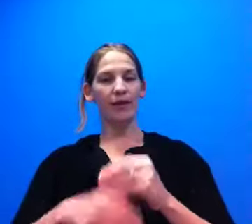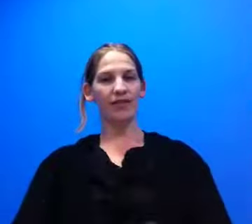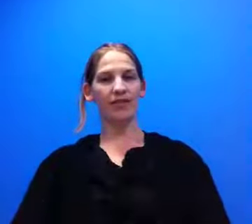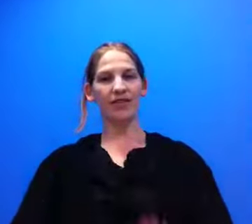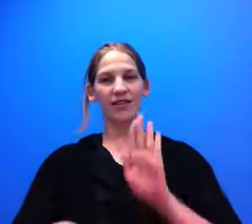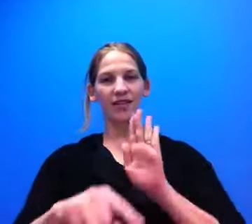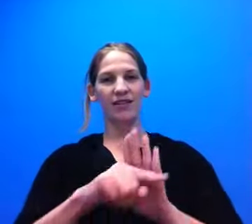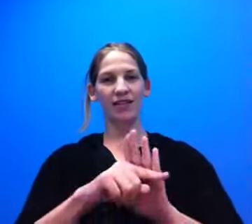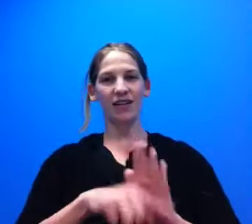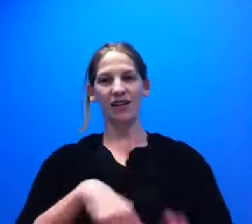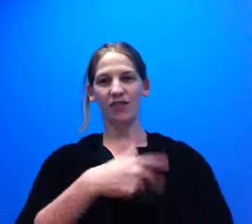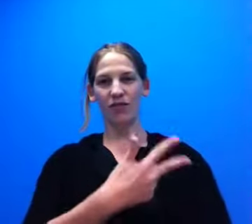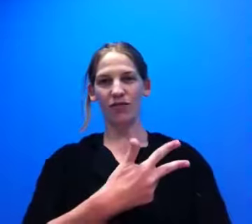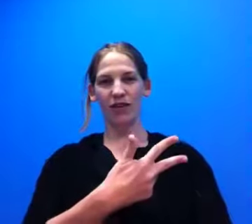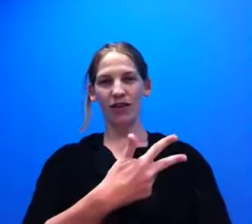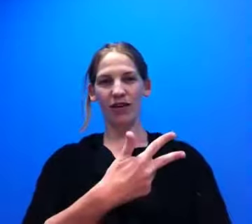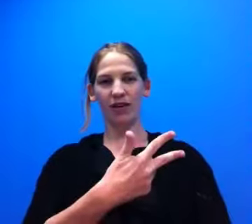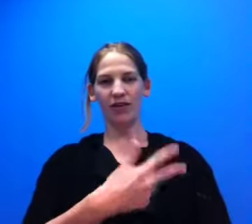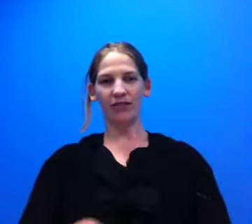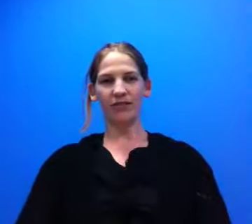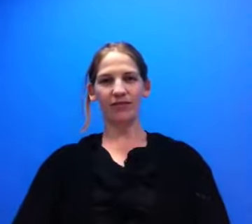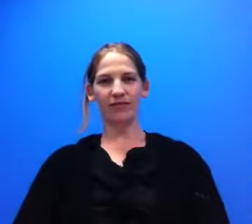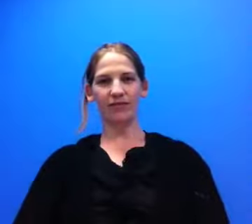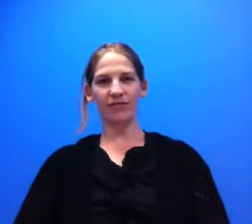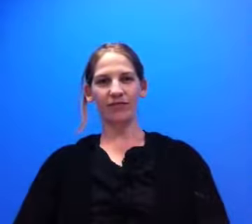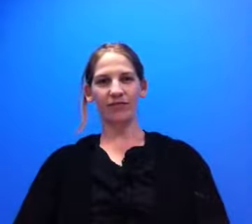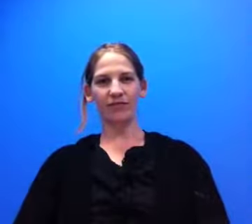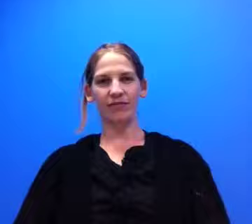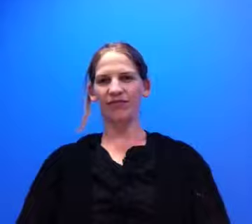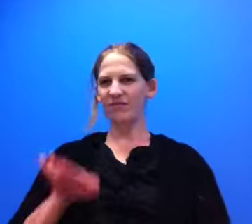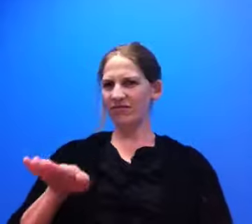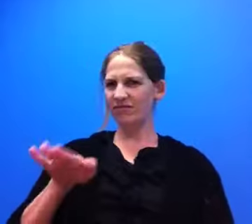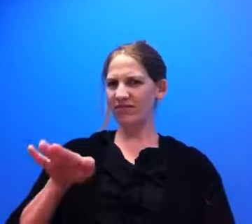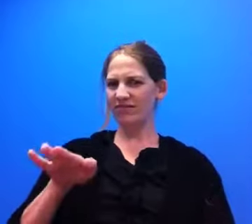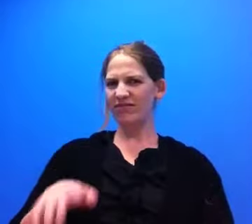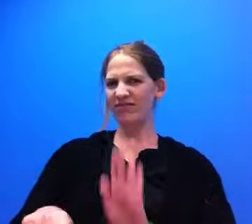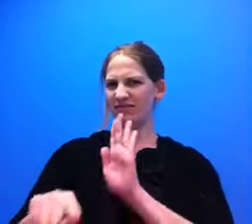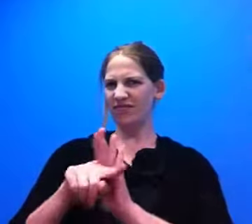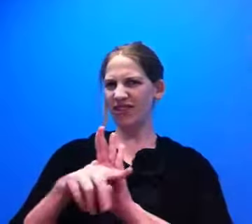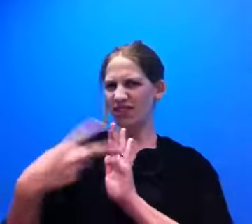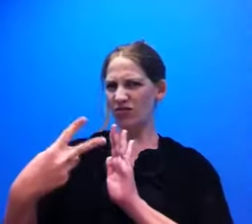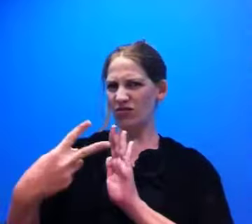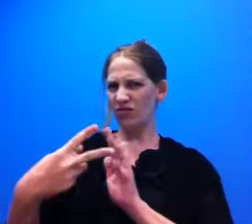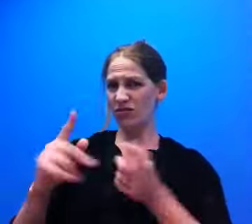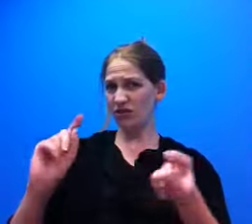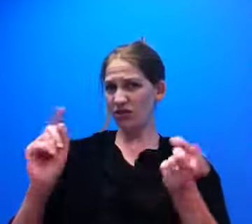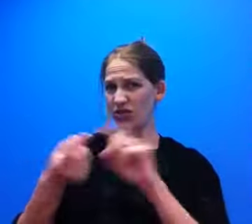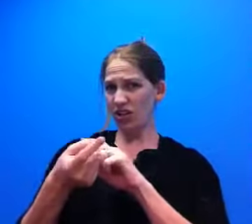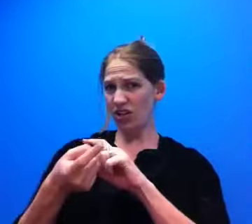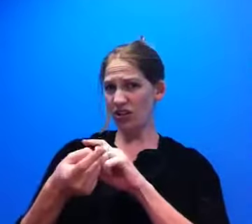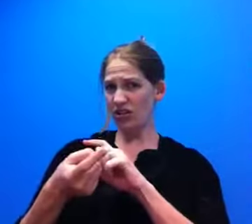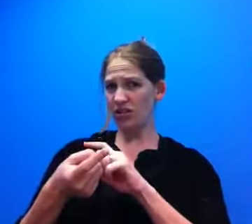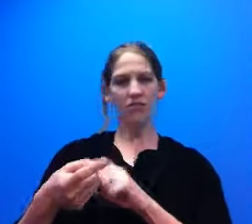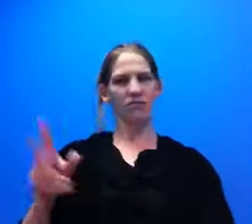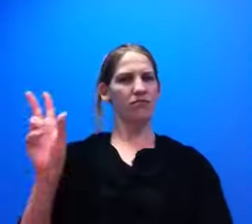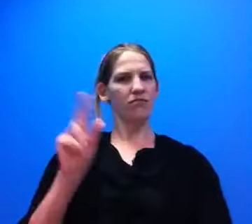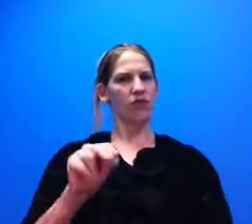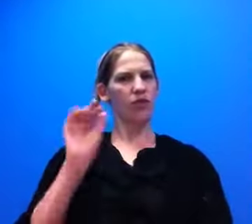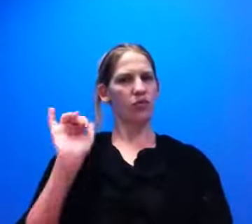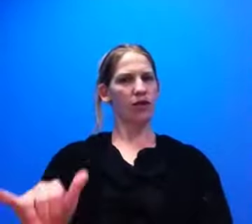-2. Okay, Charlie, does that -2 going to change? No. No, it doesn't. The 2 is not going to change. Negative 2 plus